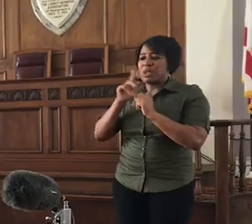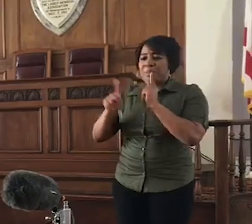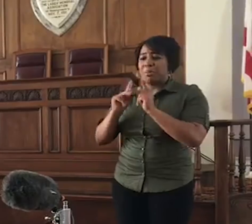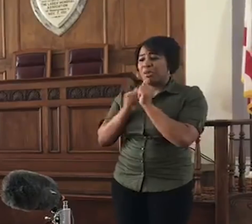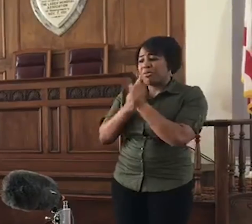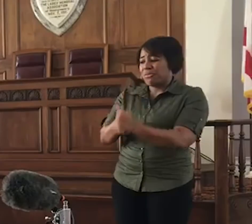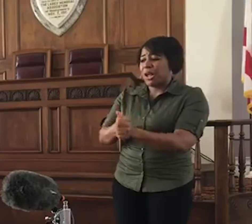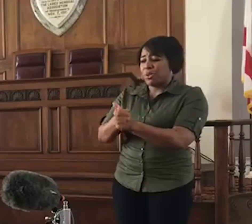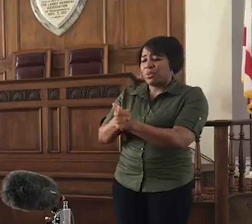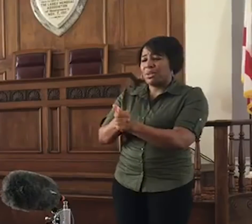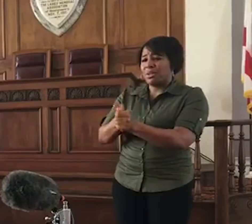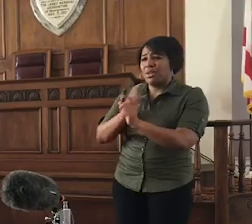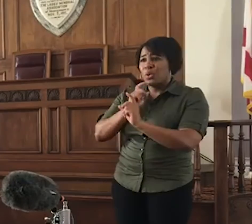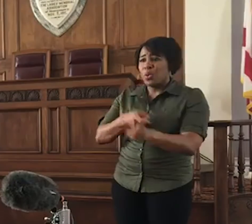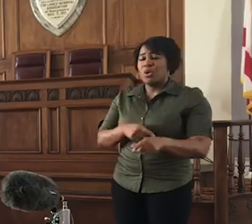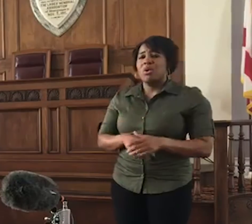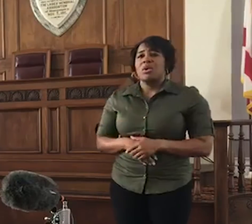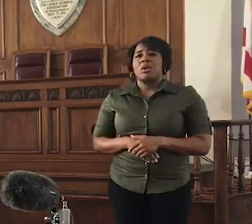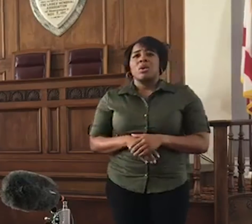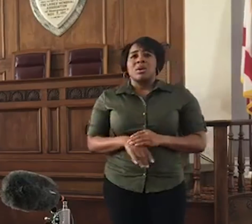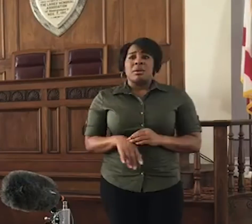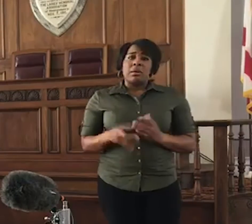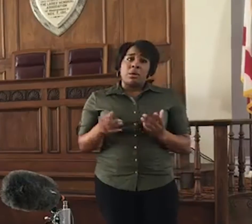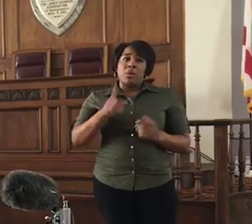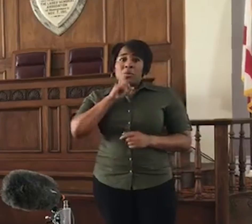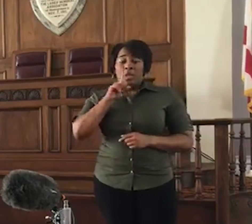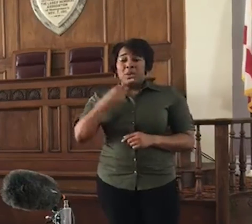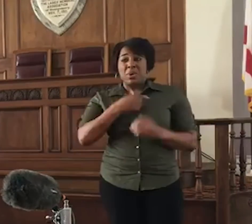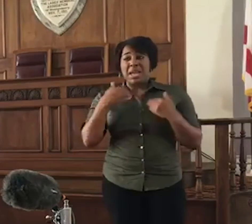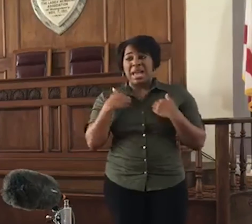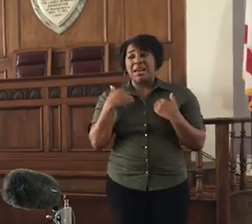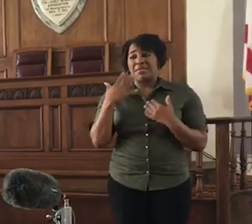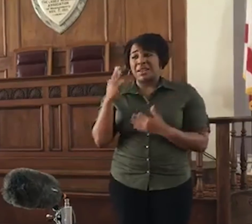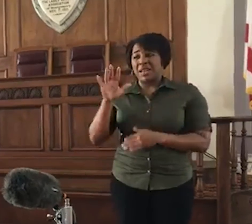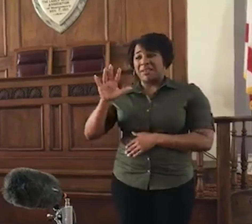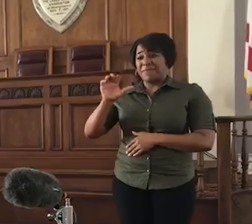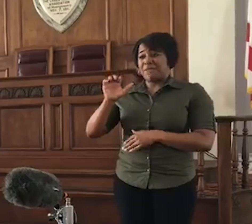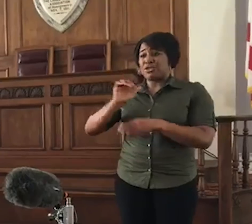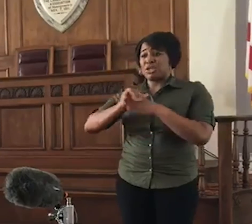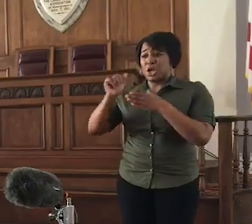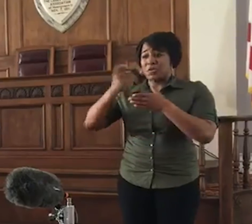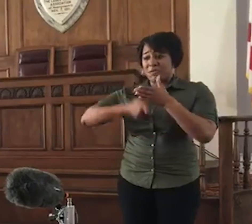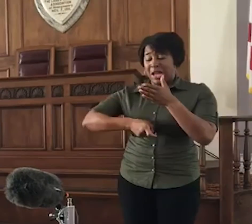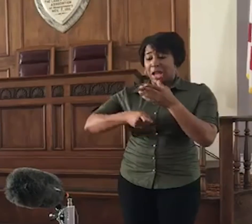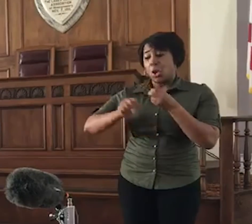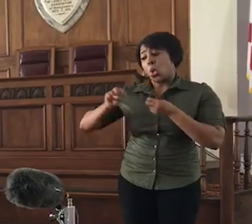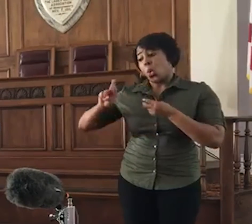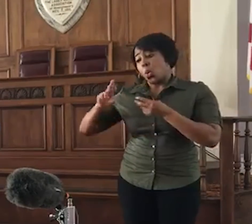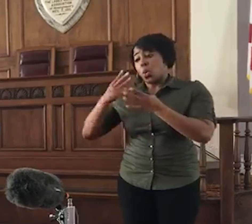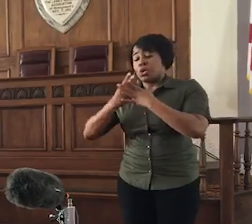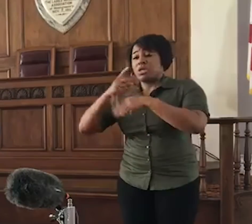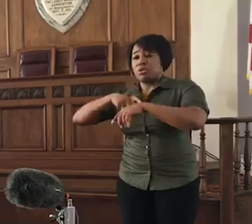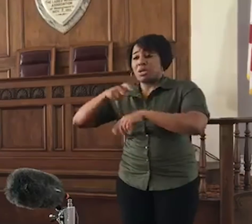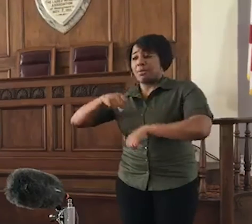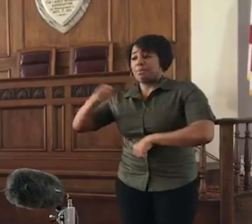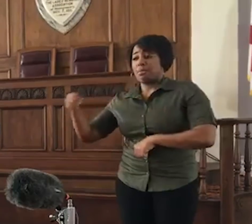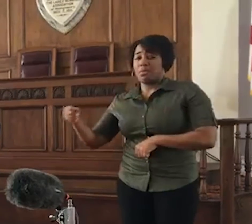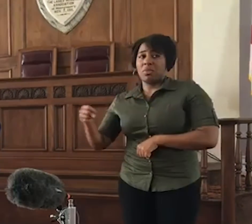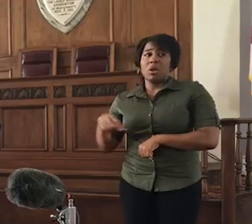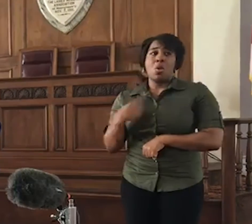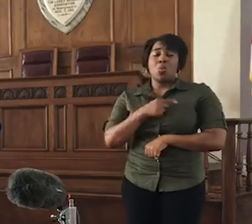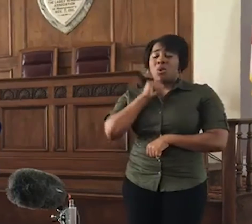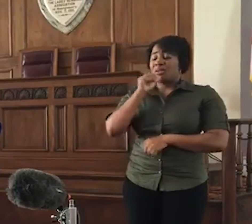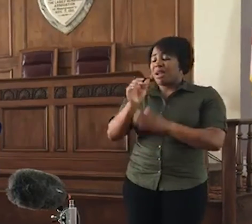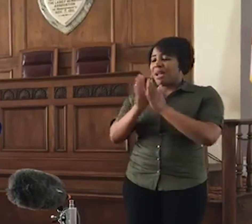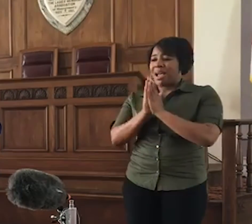technically, there is a fine of $500 in place or jail time. But we're not asking the sheriffs or the police